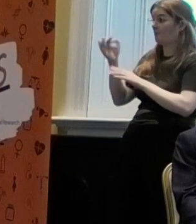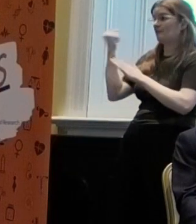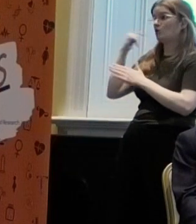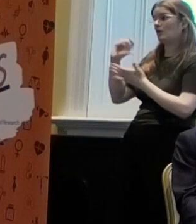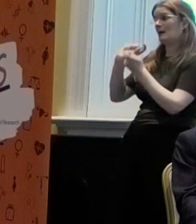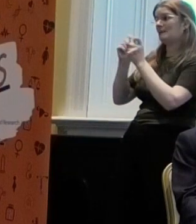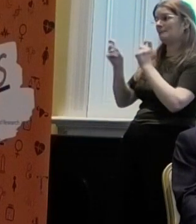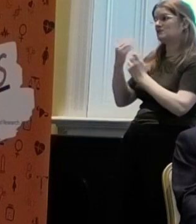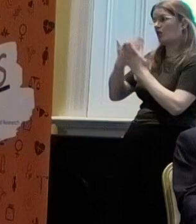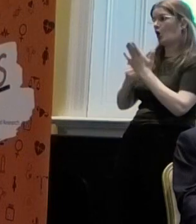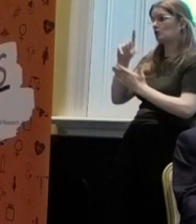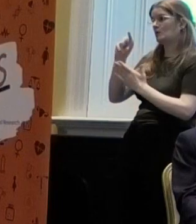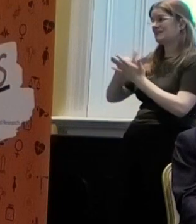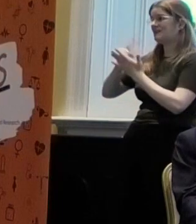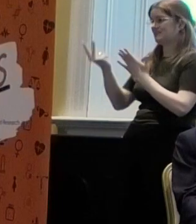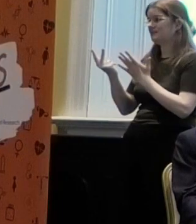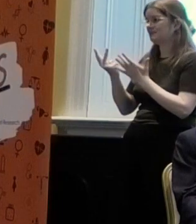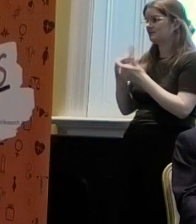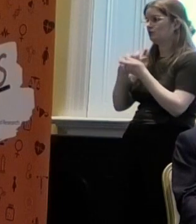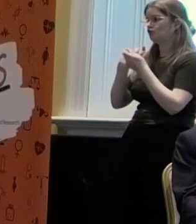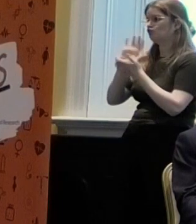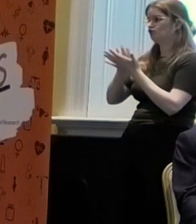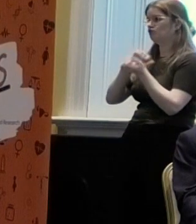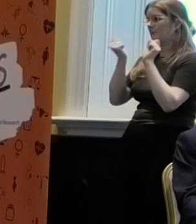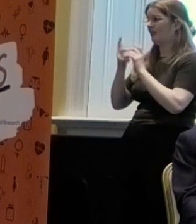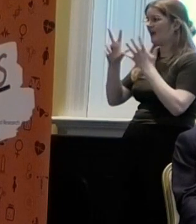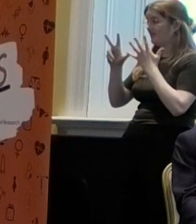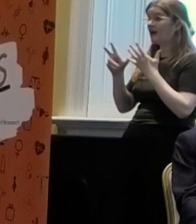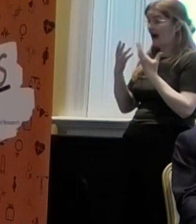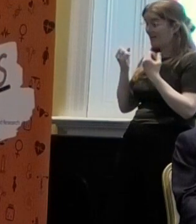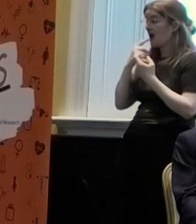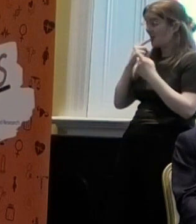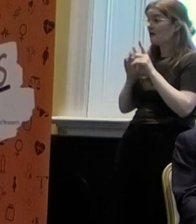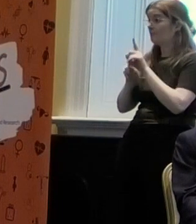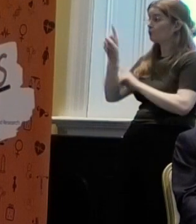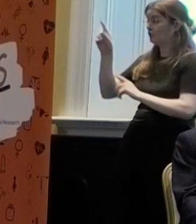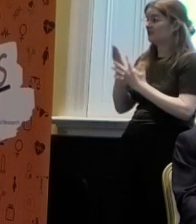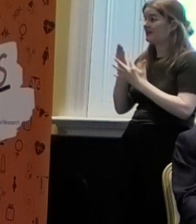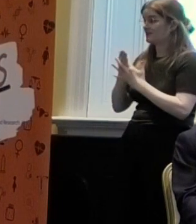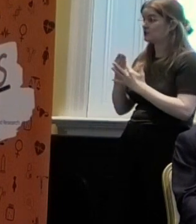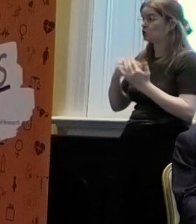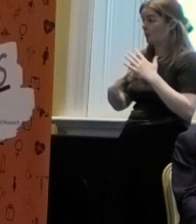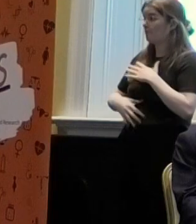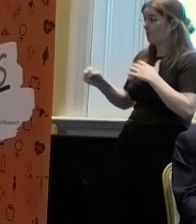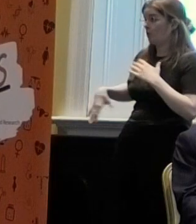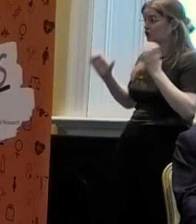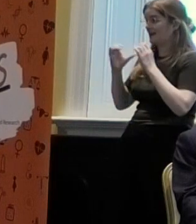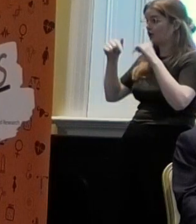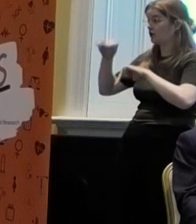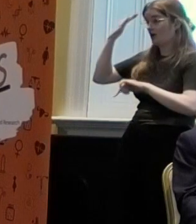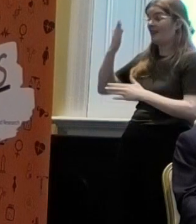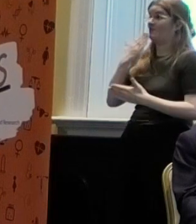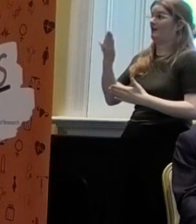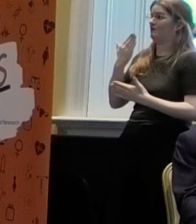in 2018. There is now vastly improved access to abortion care, and